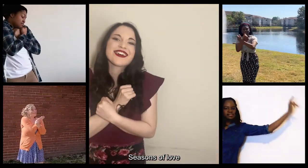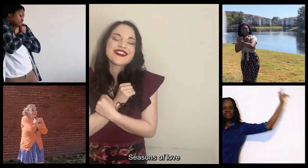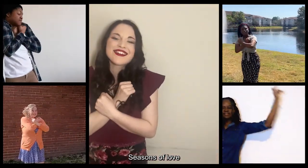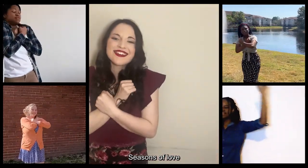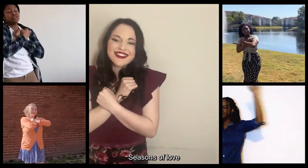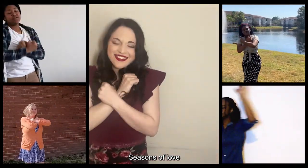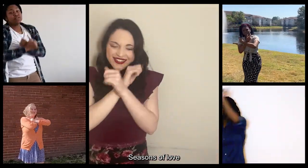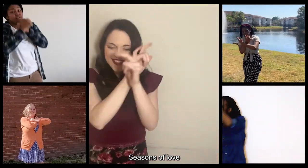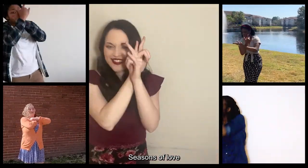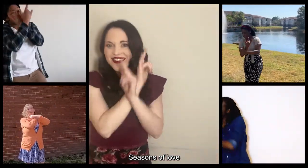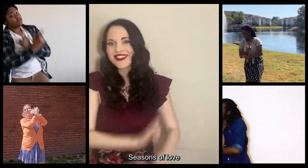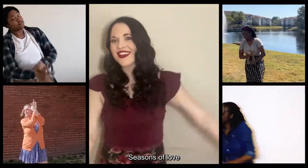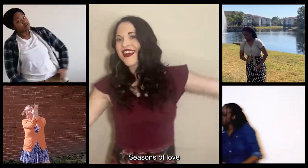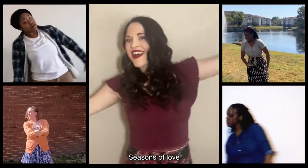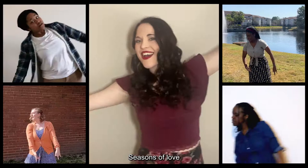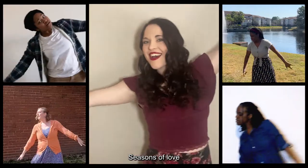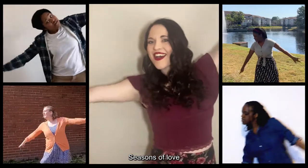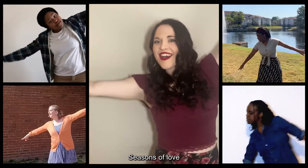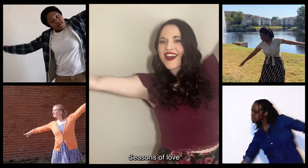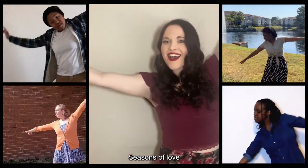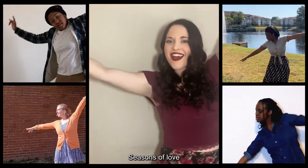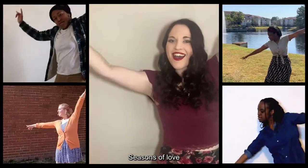Seasons of love